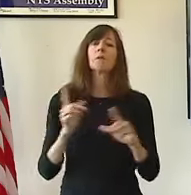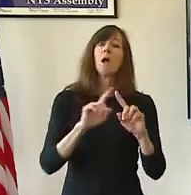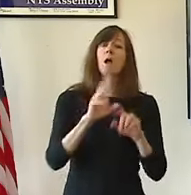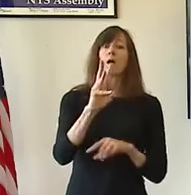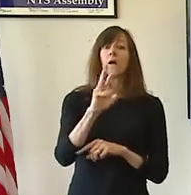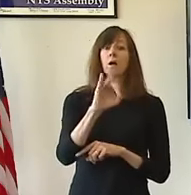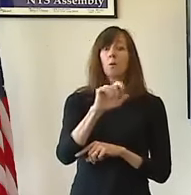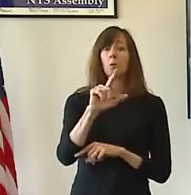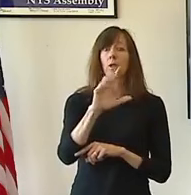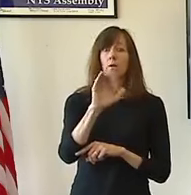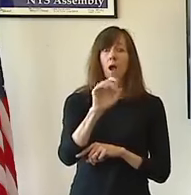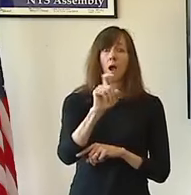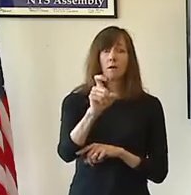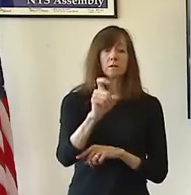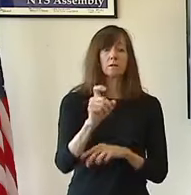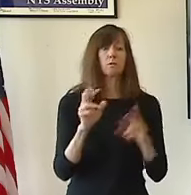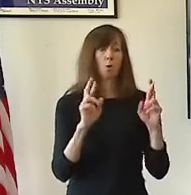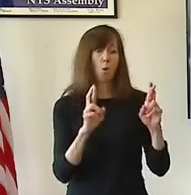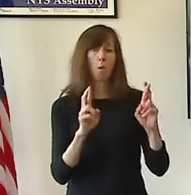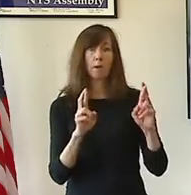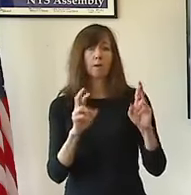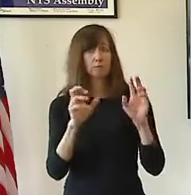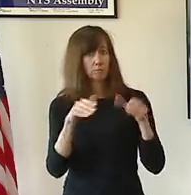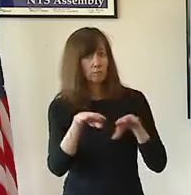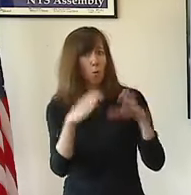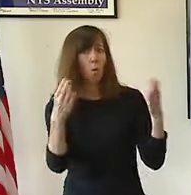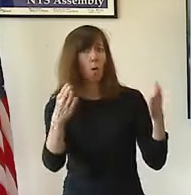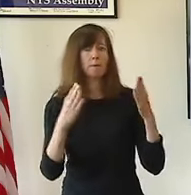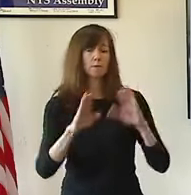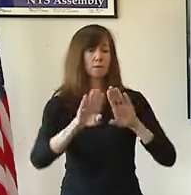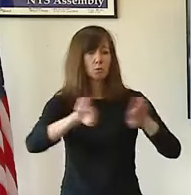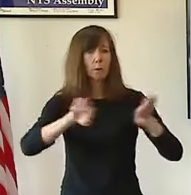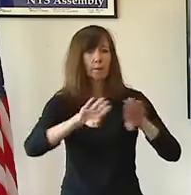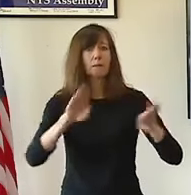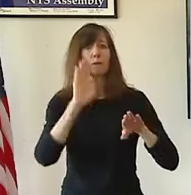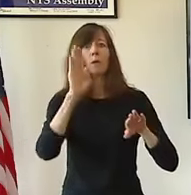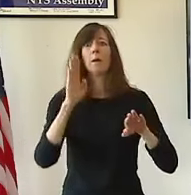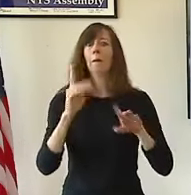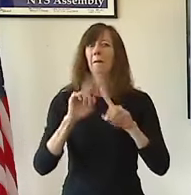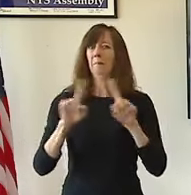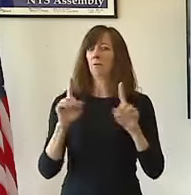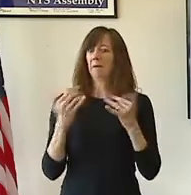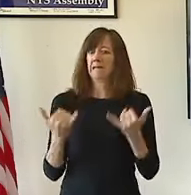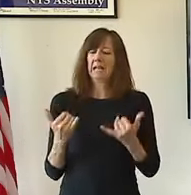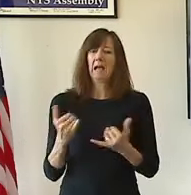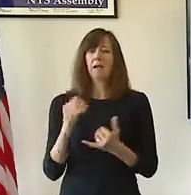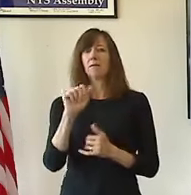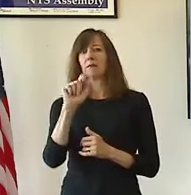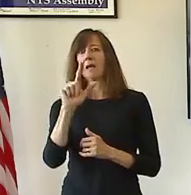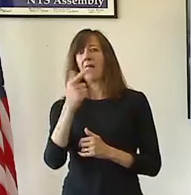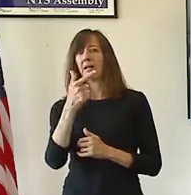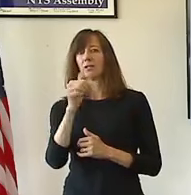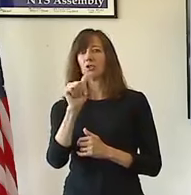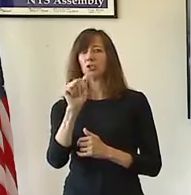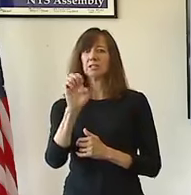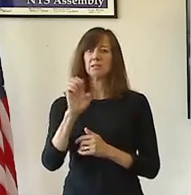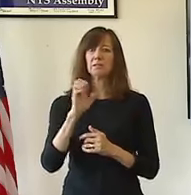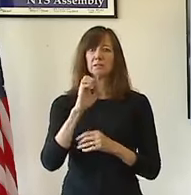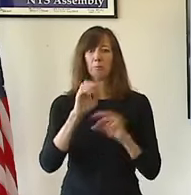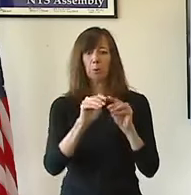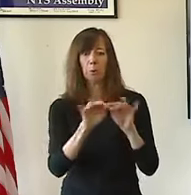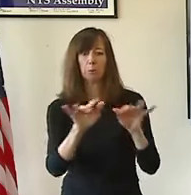the bloom the algae bloom doesn't take over, which is a real thing and sadly has caused us years of problems. But